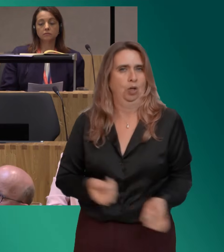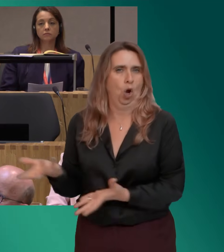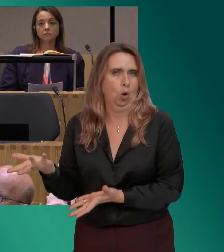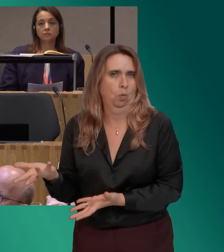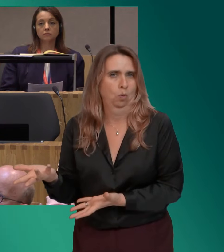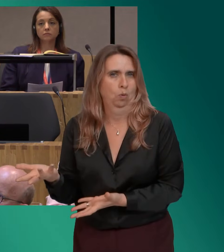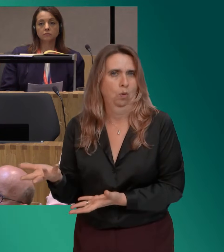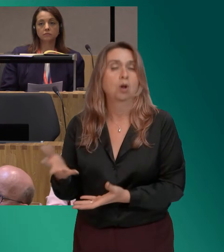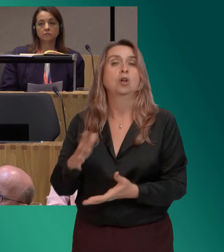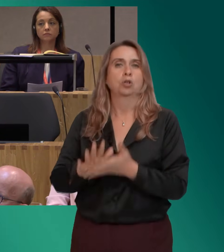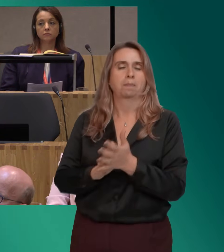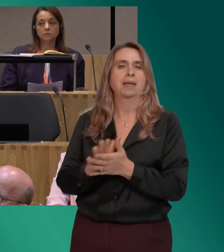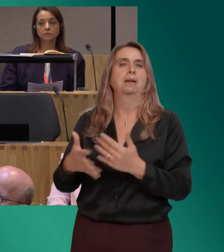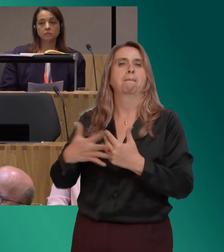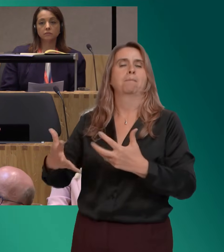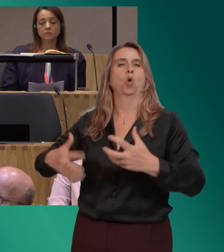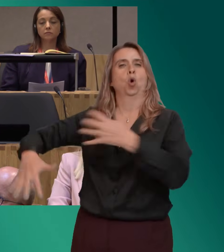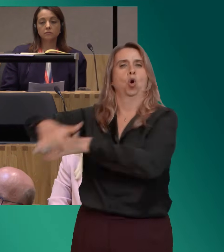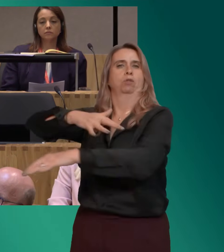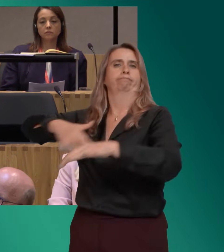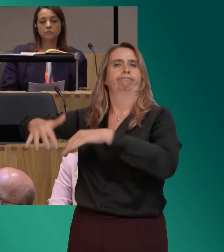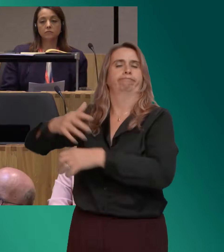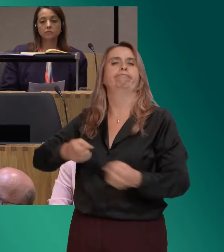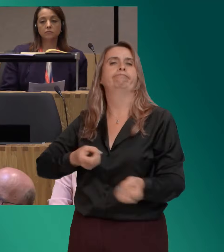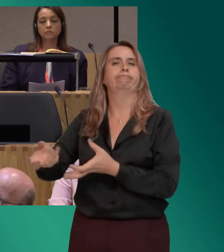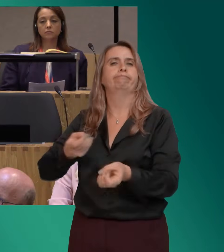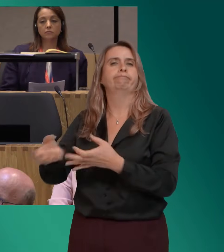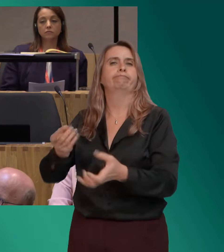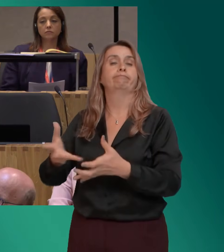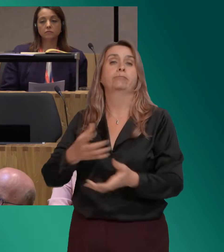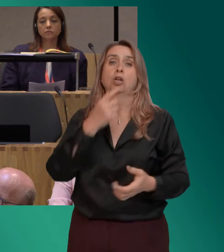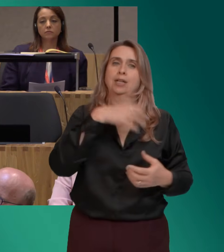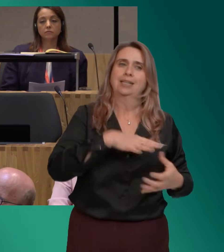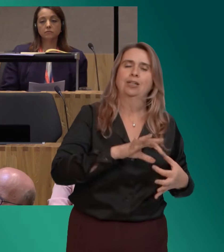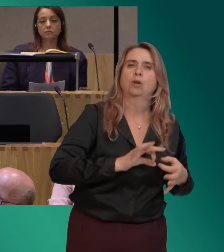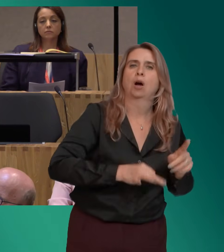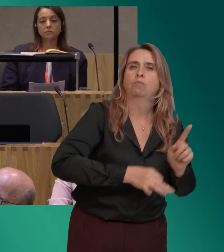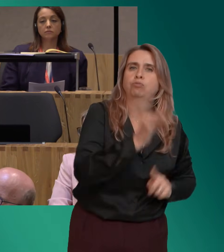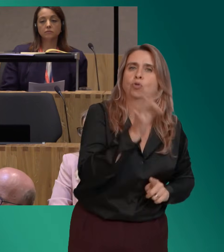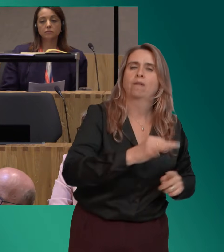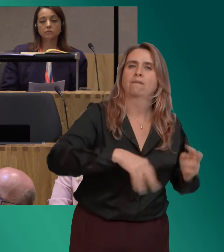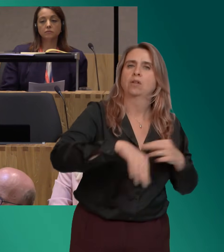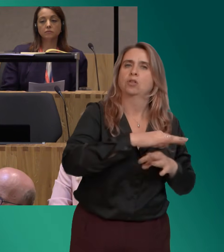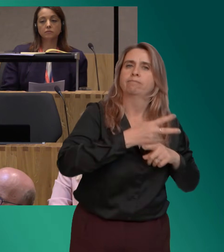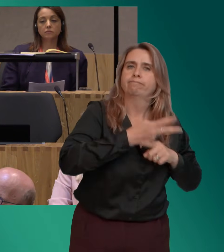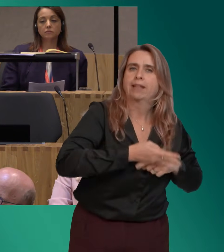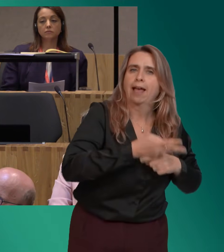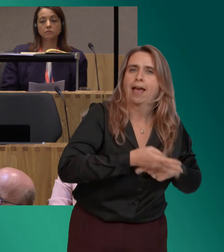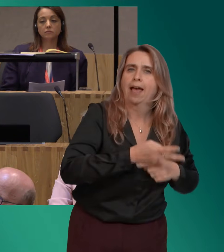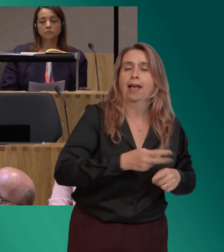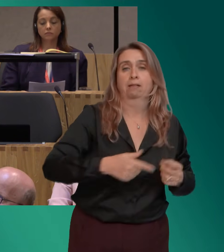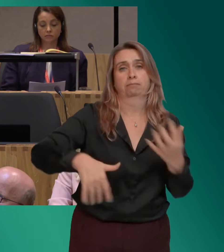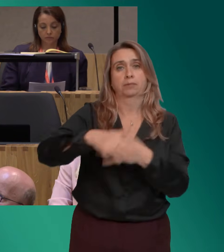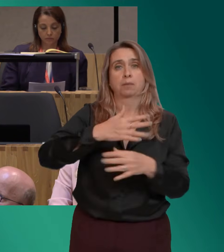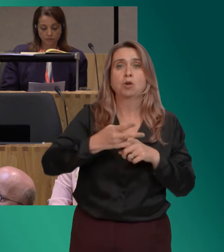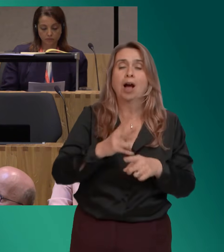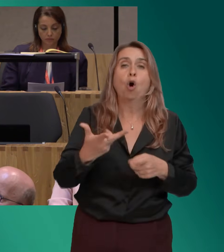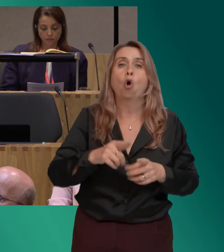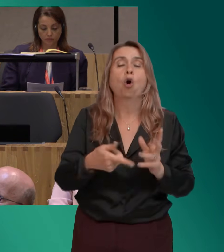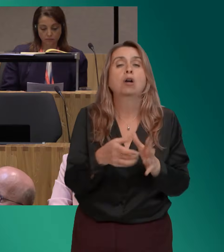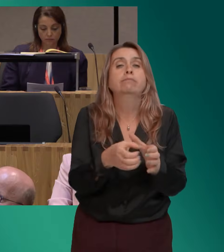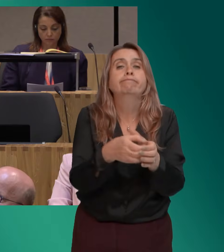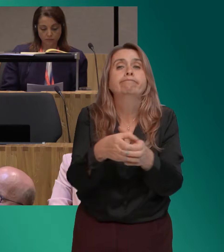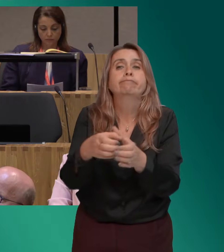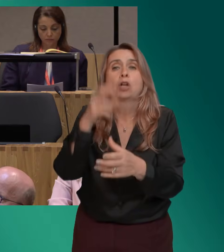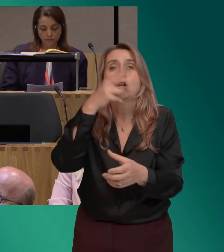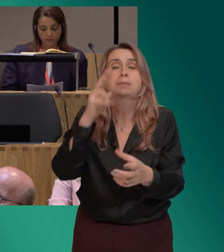in emergency departments. Whether it's working with local authorities on social care, community care or transfers to other hospitals like the